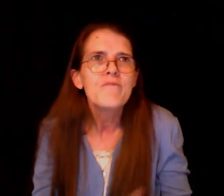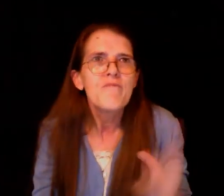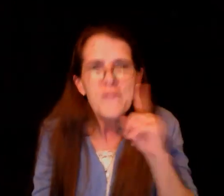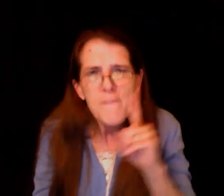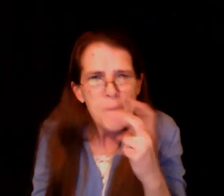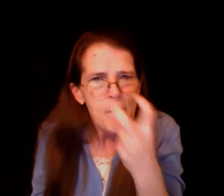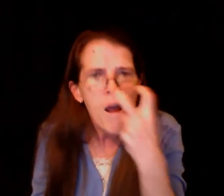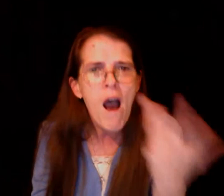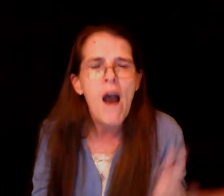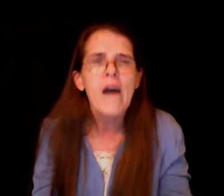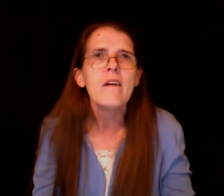stop.